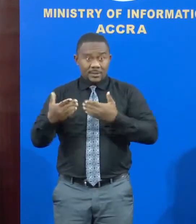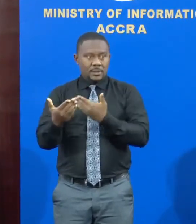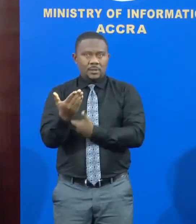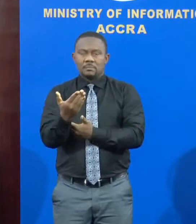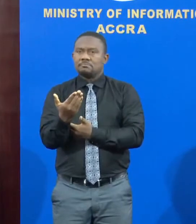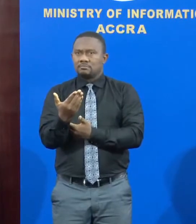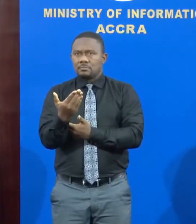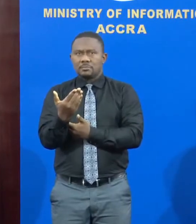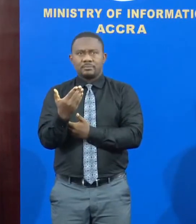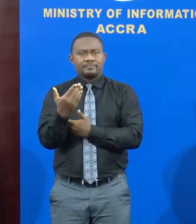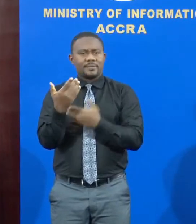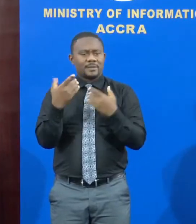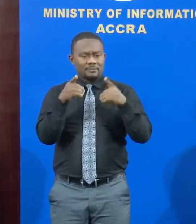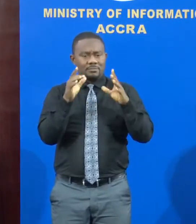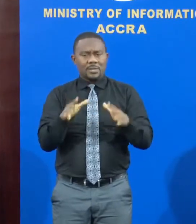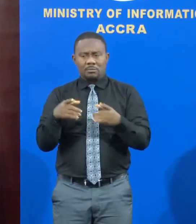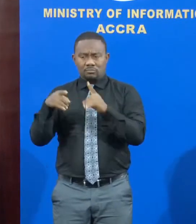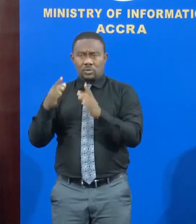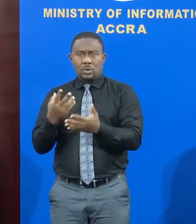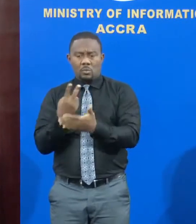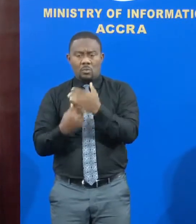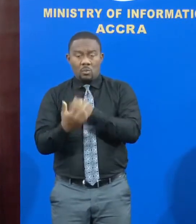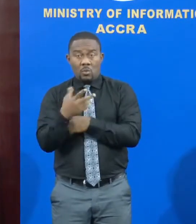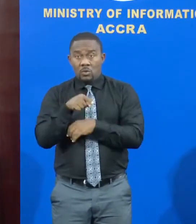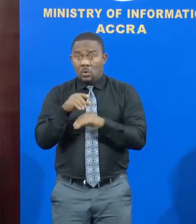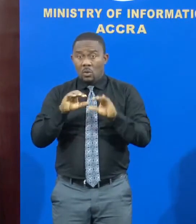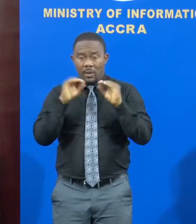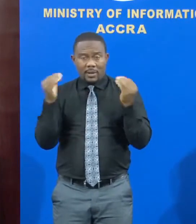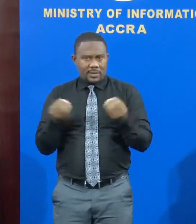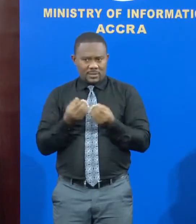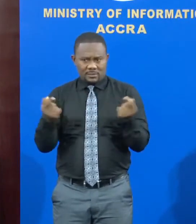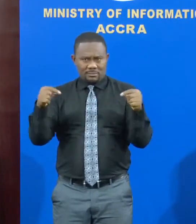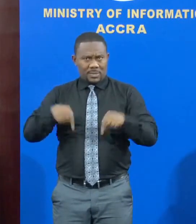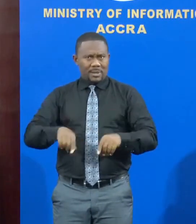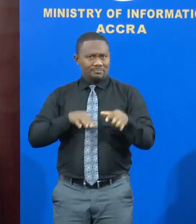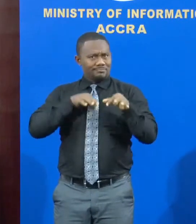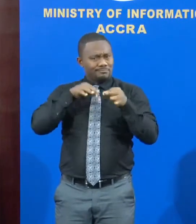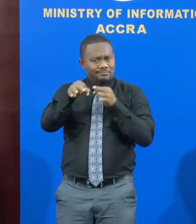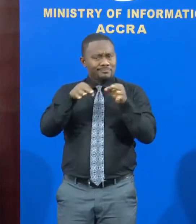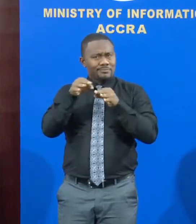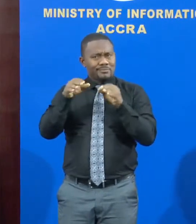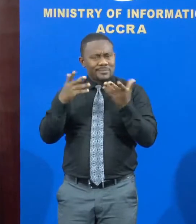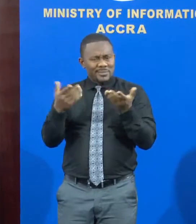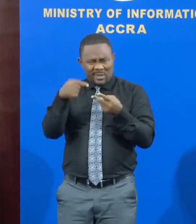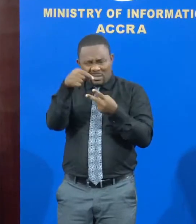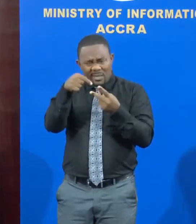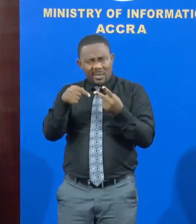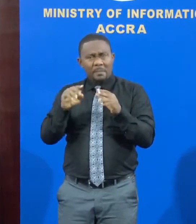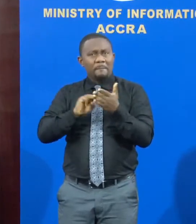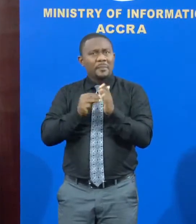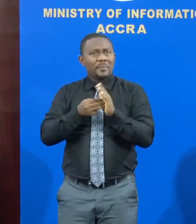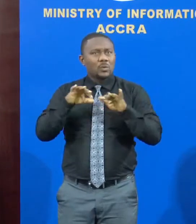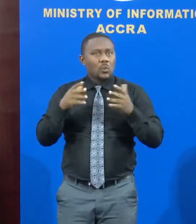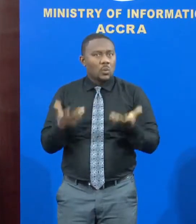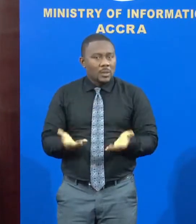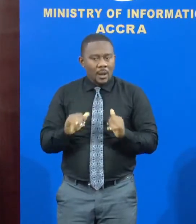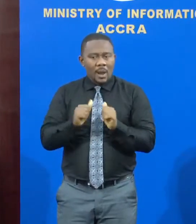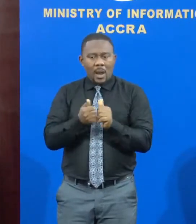both institutions to brief us on what this measure means to Ghanaians and how to get on the